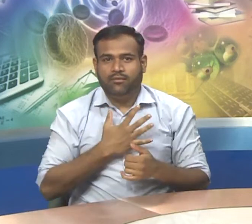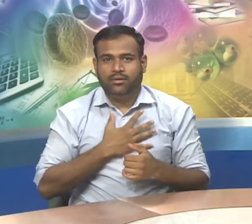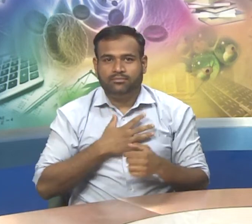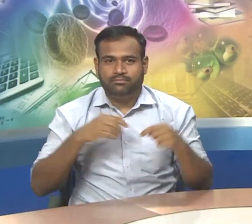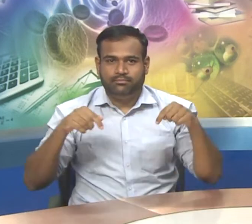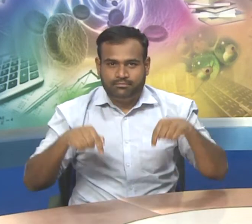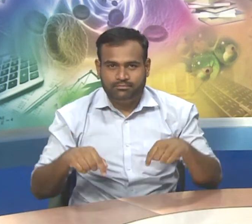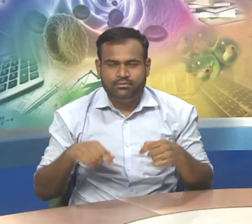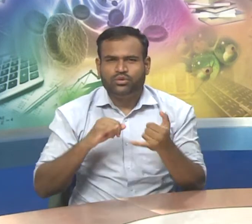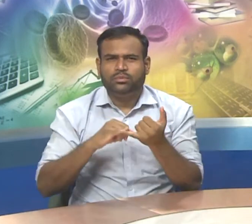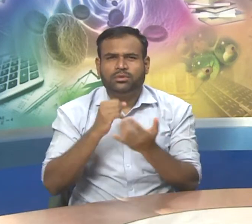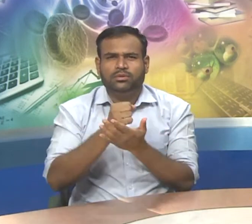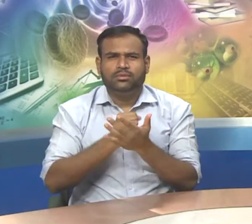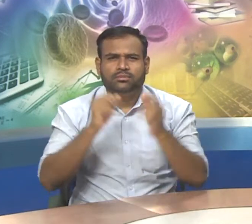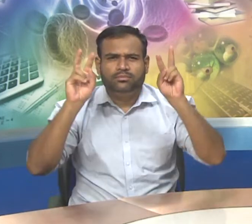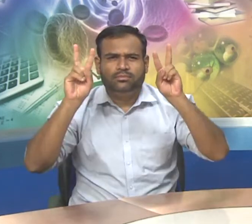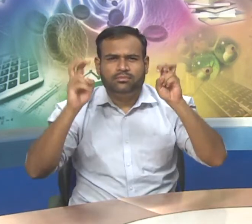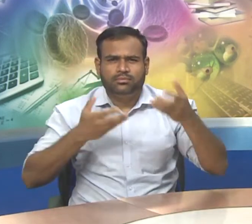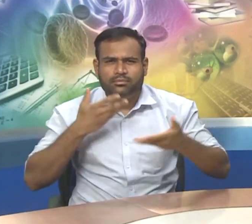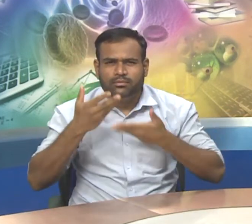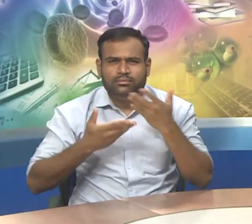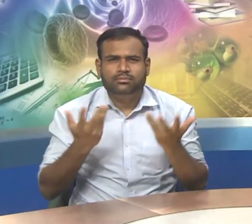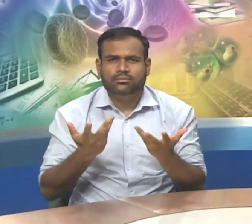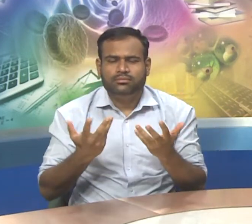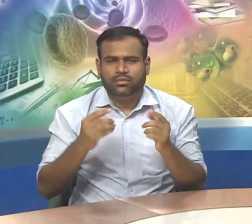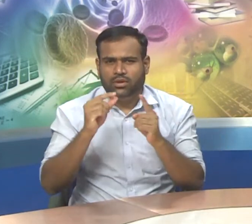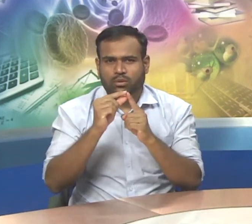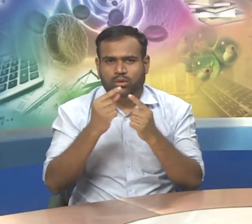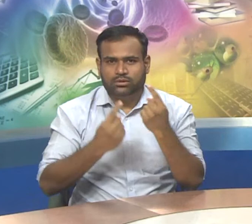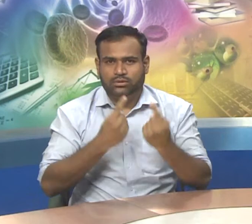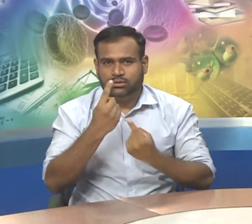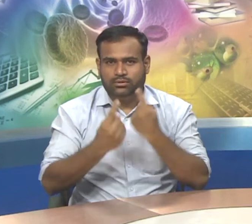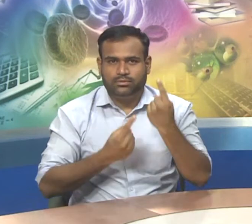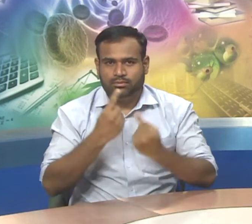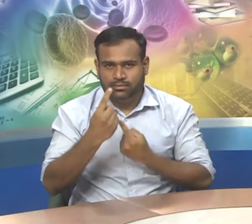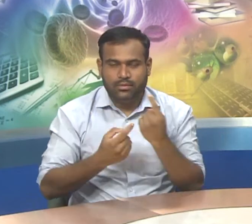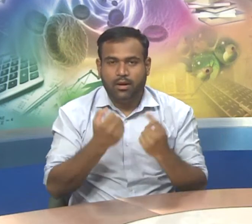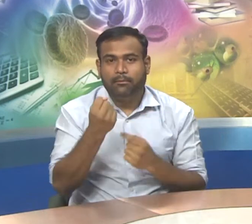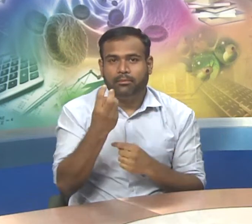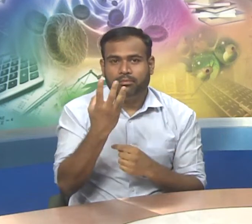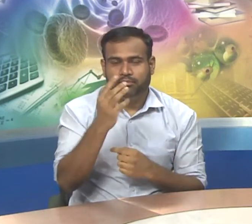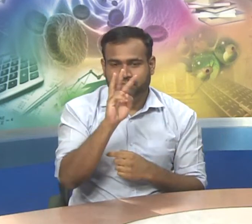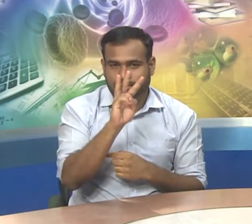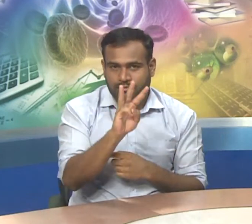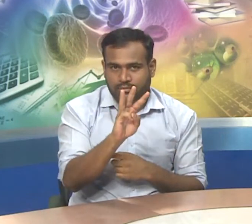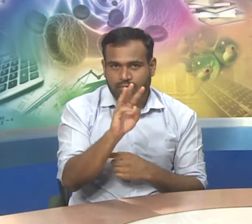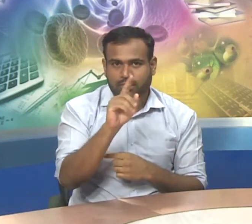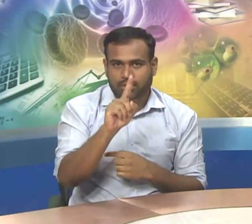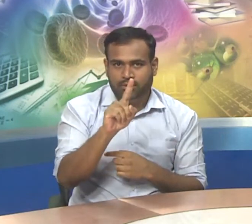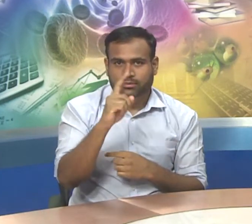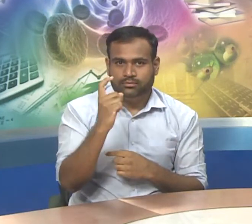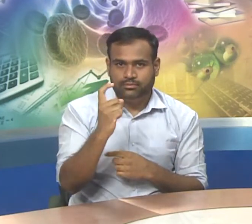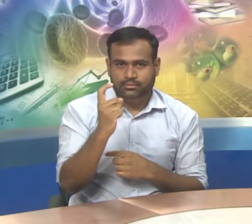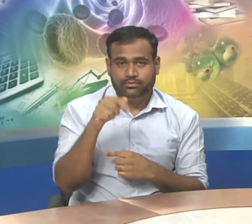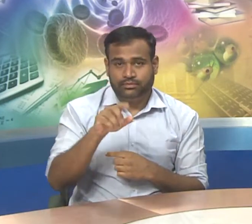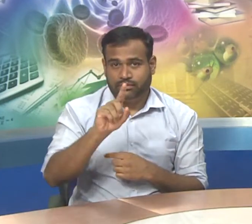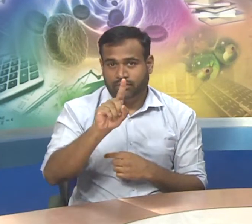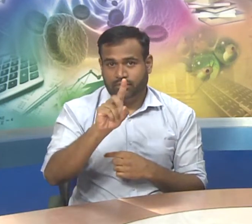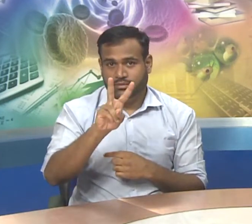NIOS welcomes you in this educational video for subject Political Science. Code number